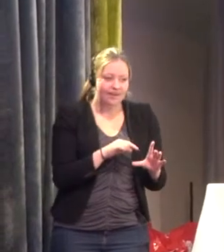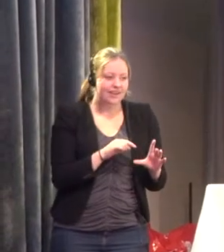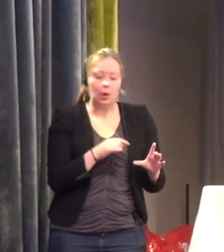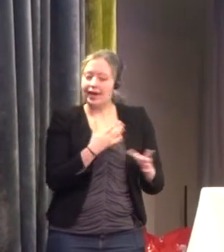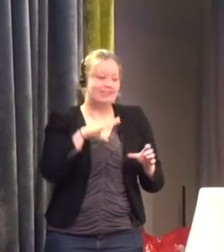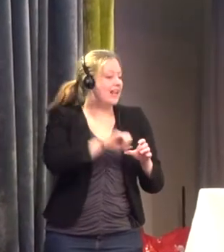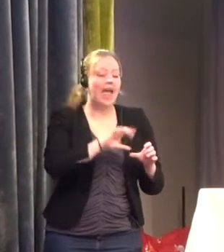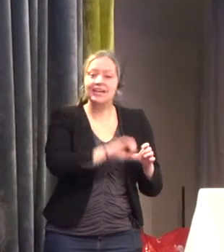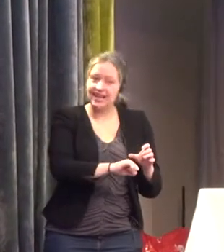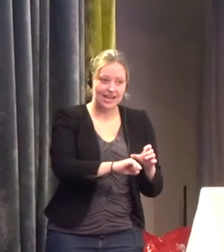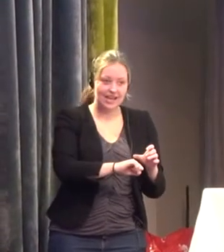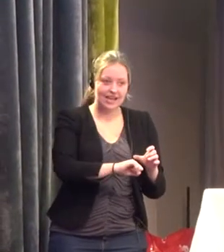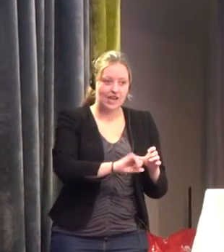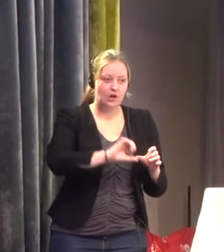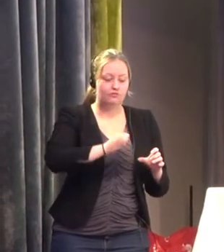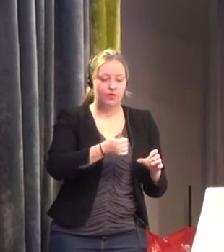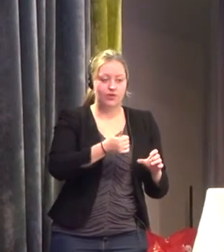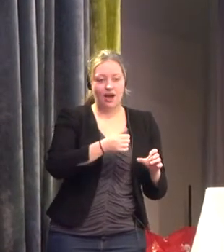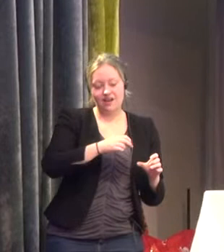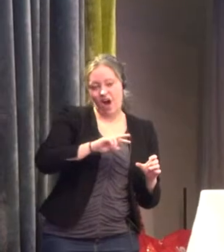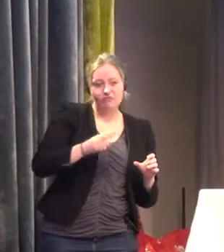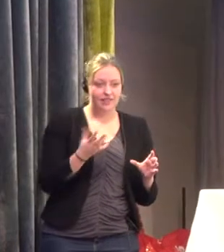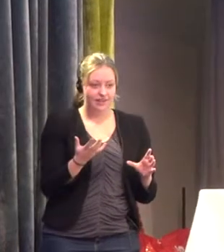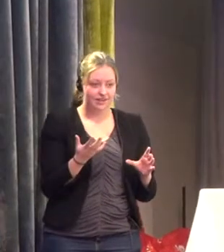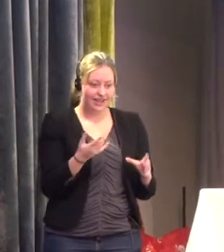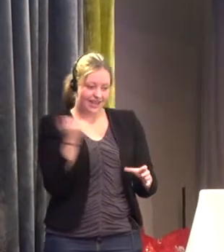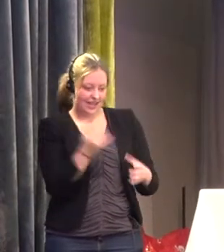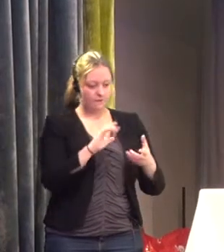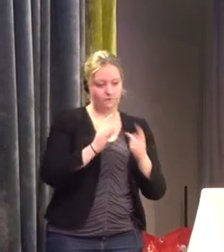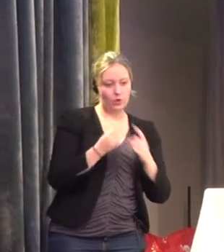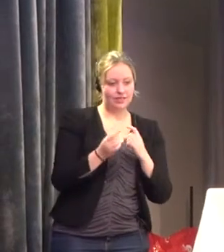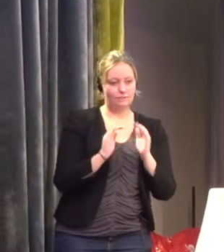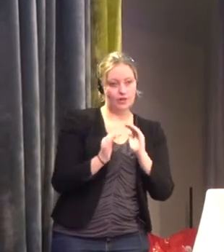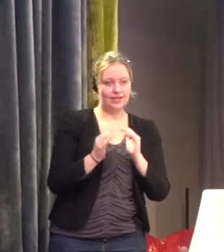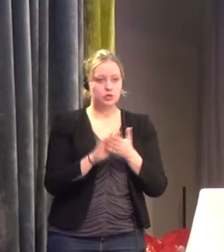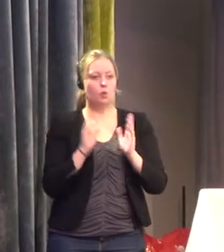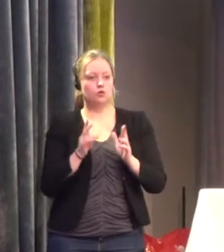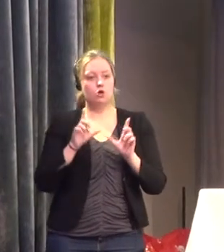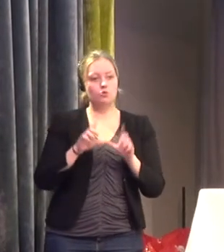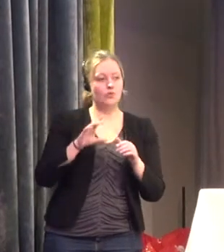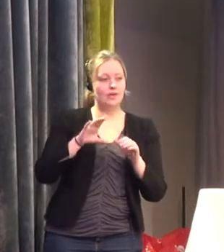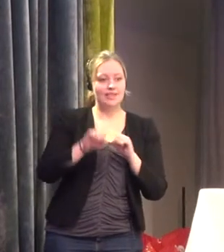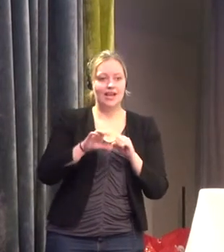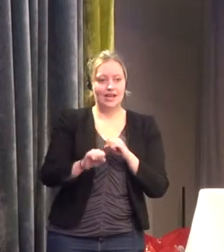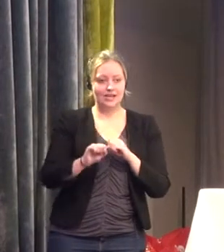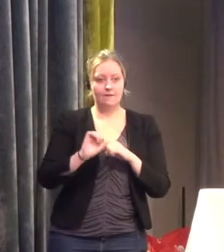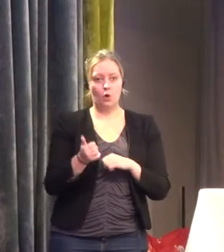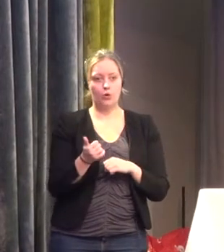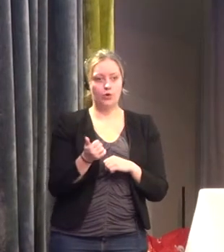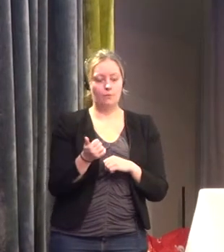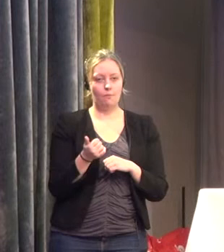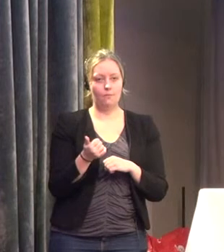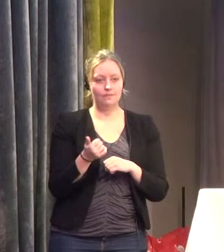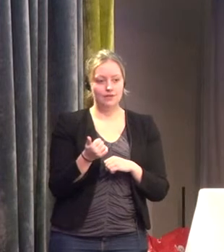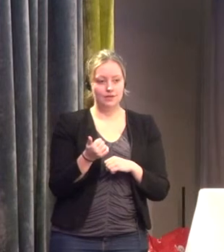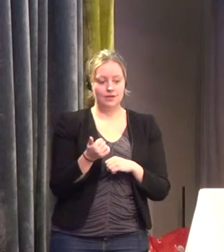participating in this inaccessible negotiation, because when they put the words of the convention on the screen, it was not